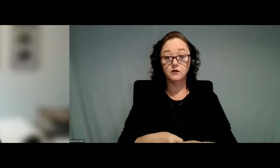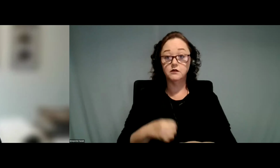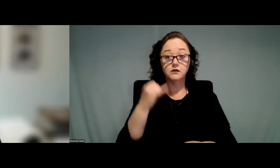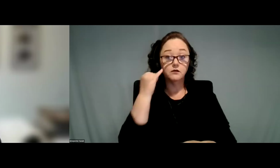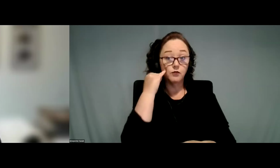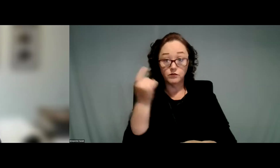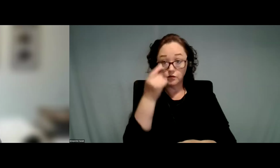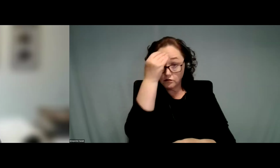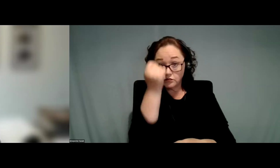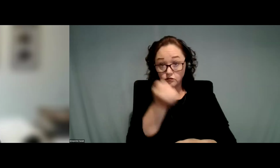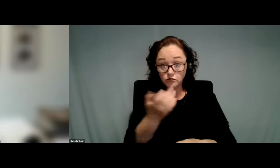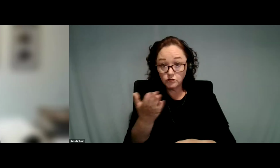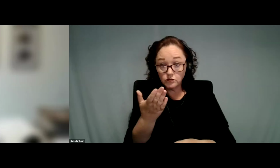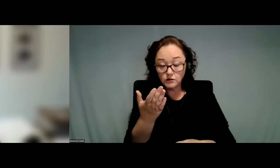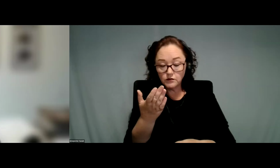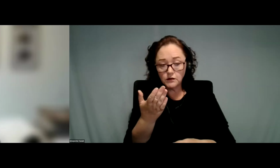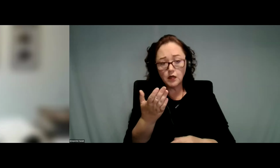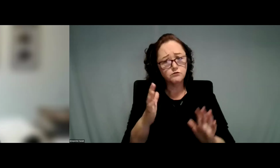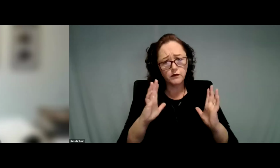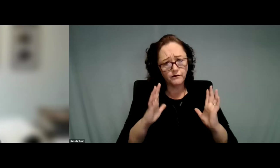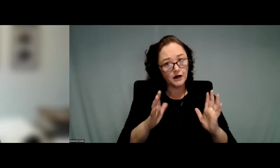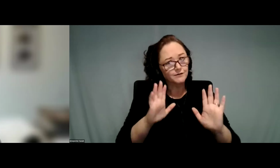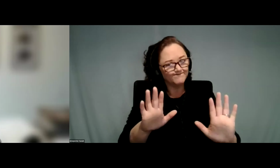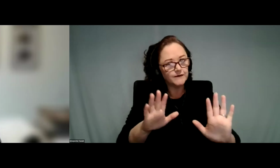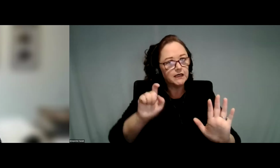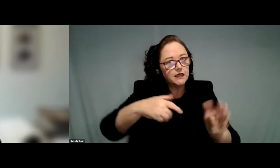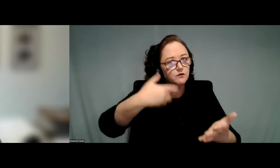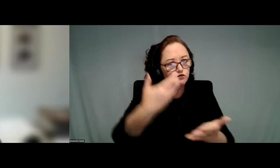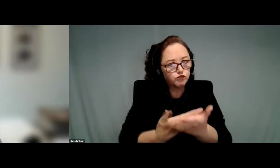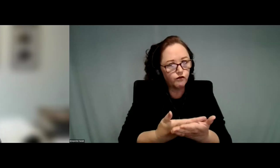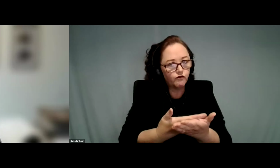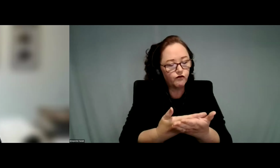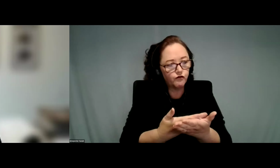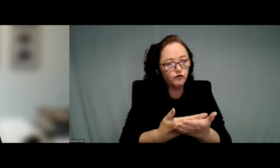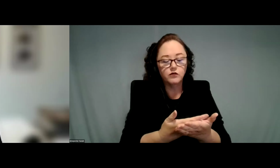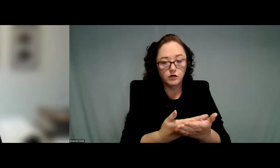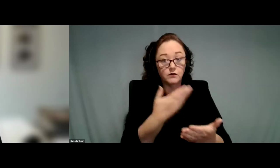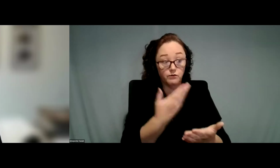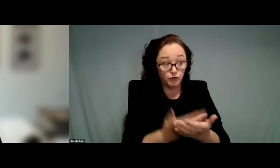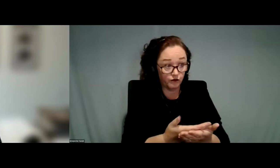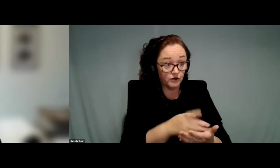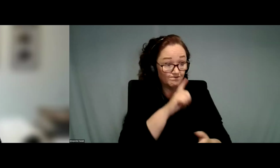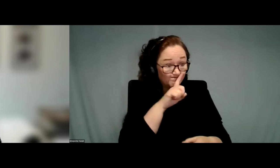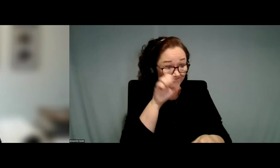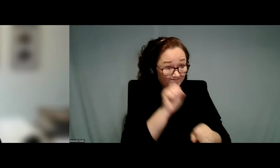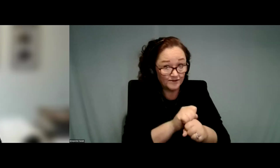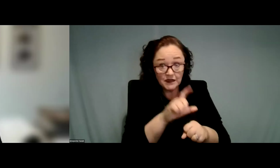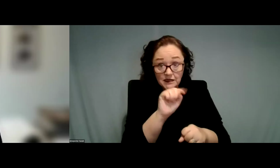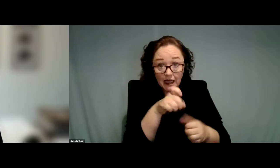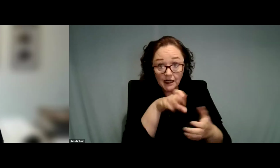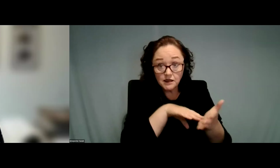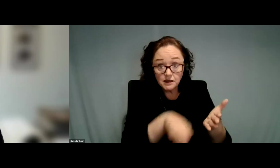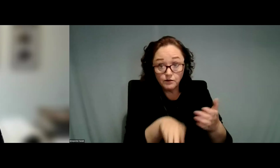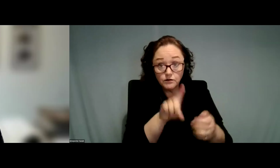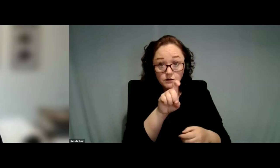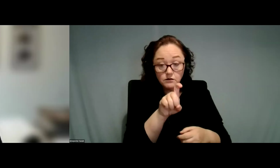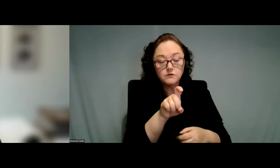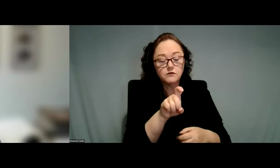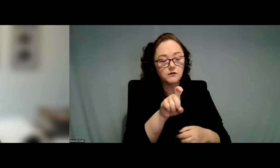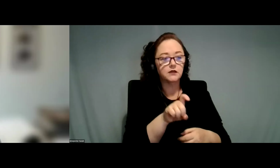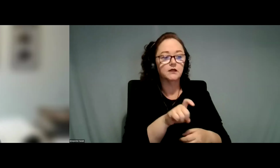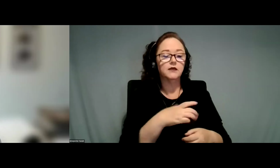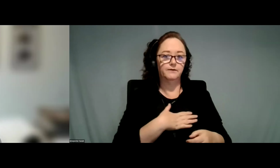But you need to get proof from them to verify that this is in fact the case. You need to ask them to give you a copy